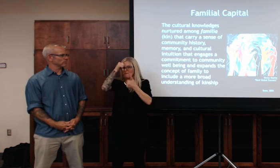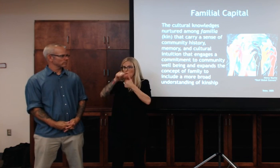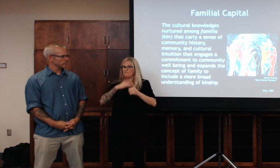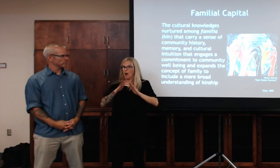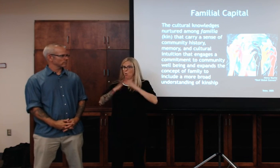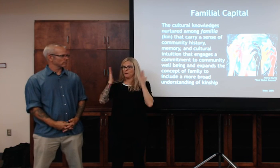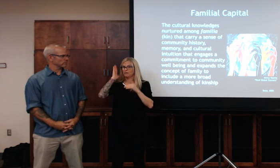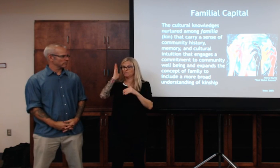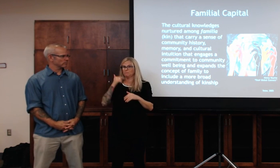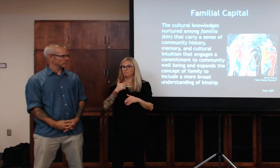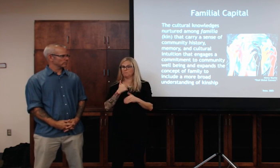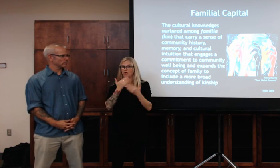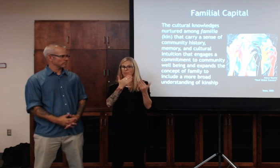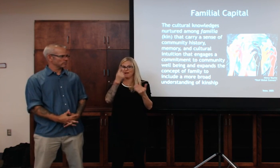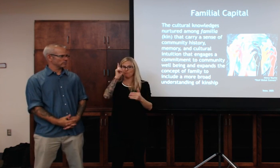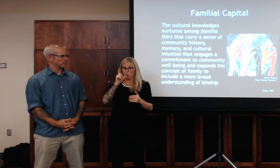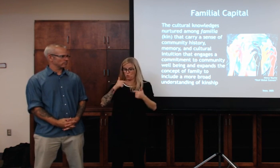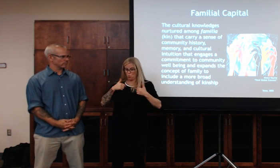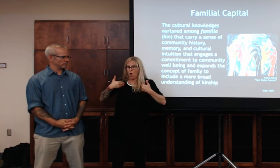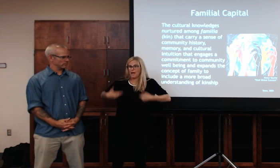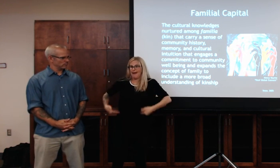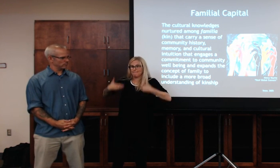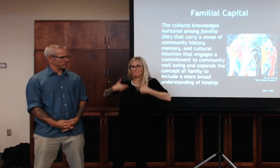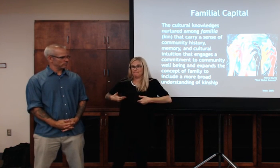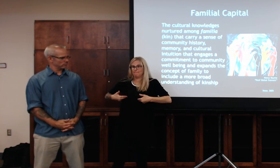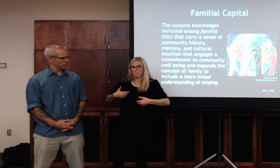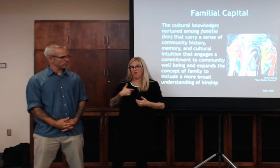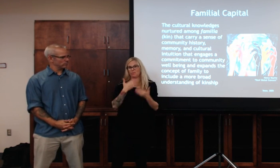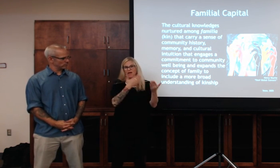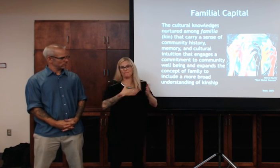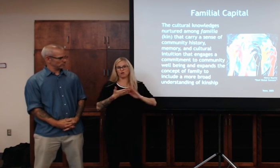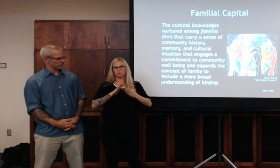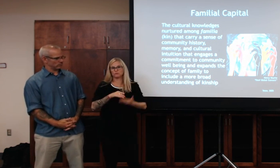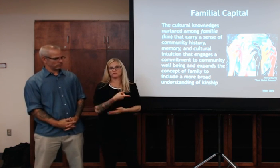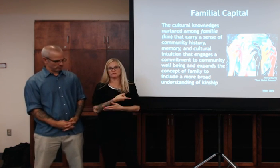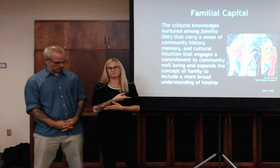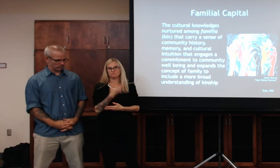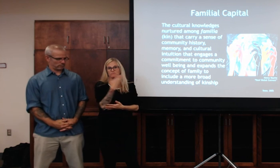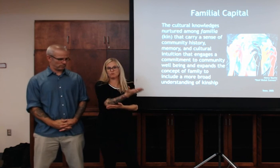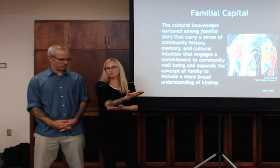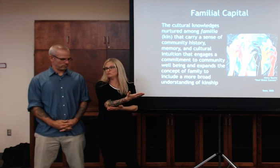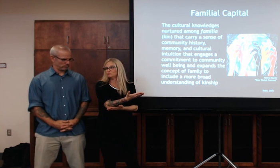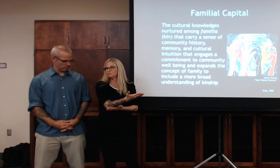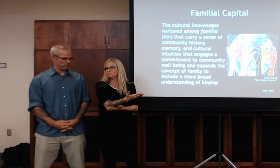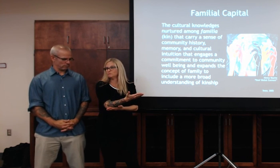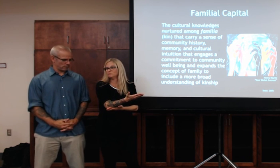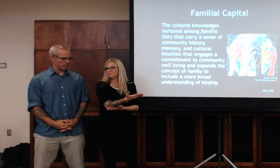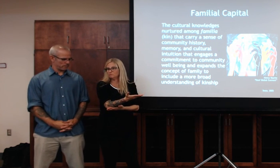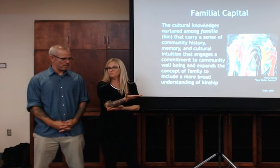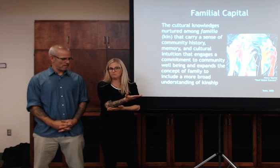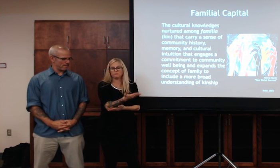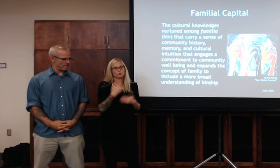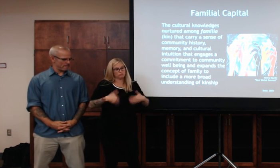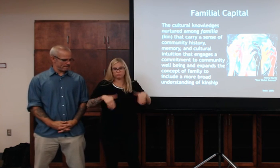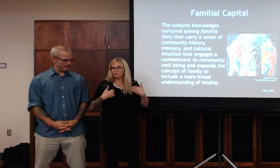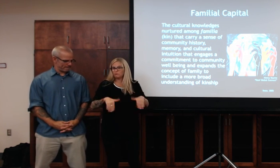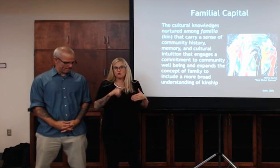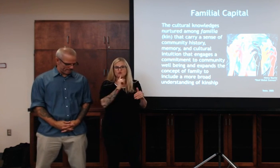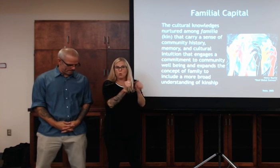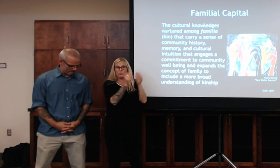You remember at the very beginning, I said thank you for who I am. I thank my community for who I am. I really have to thank them for that. Without